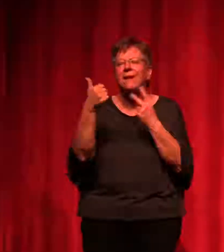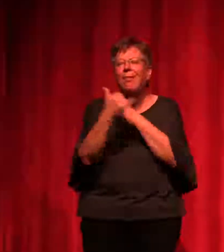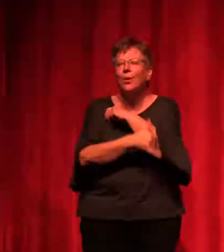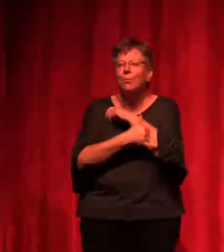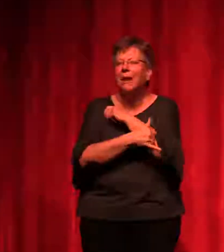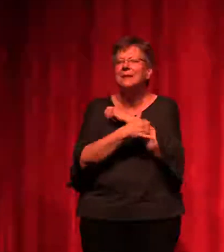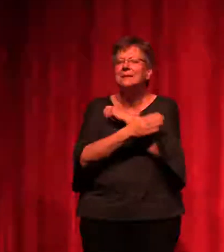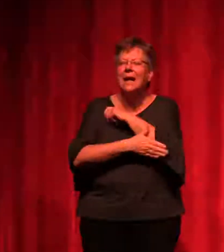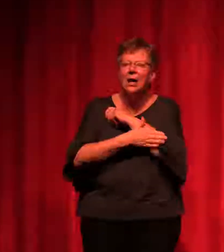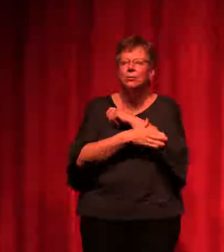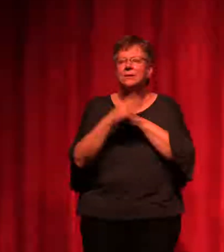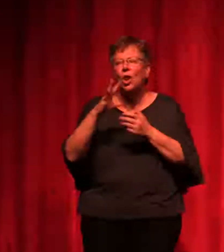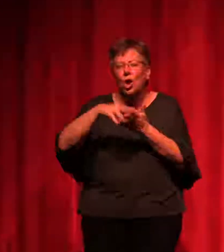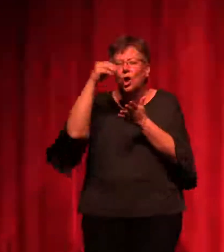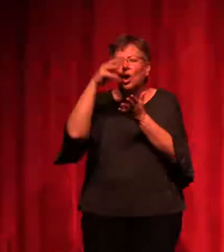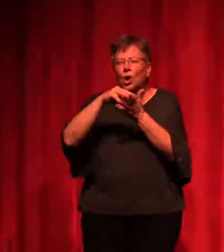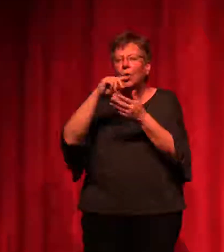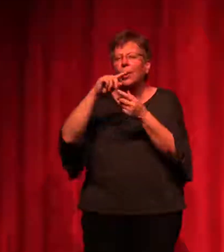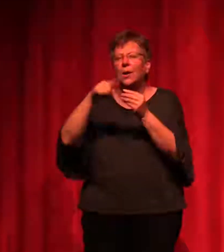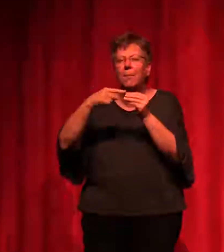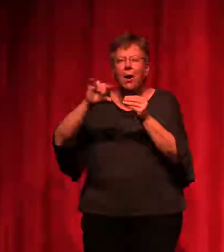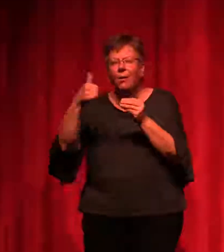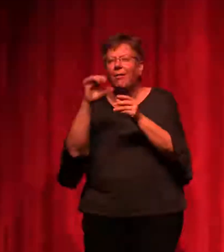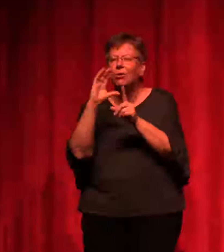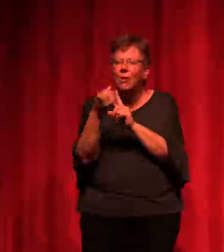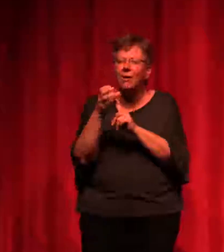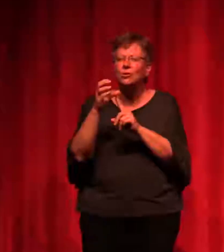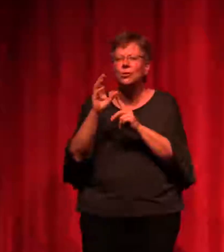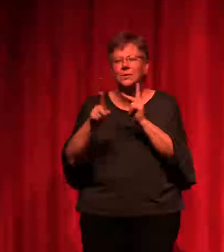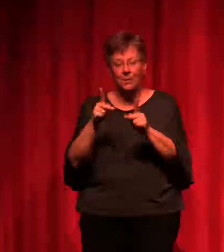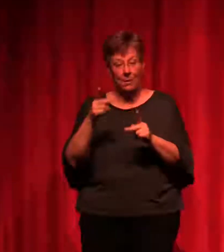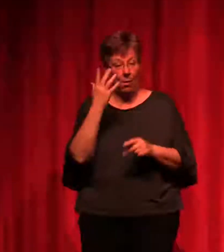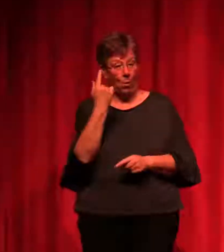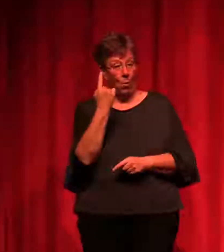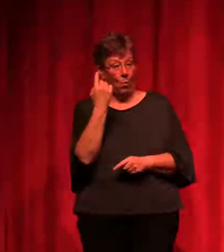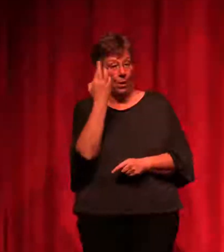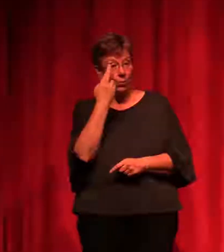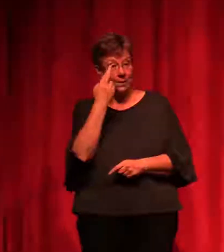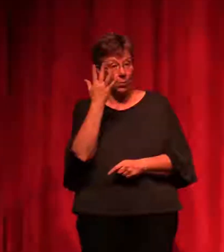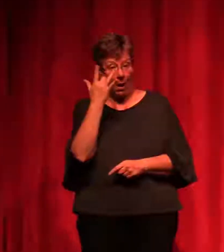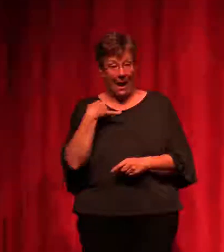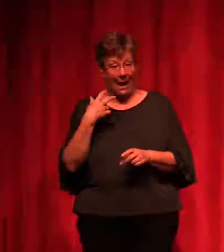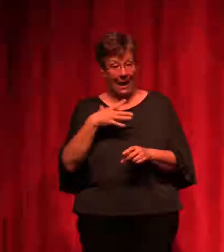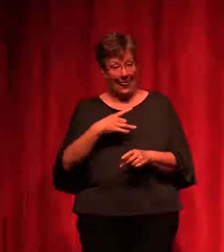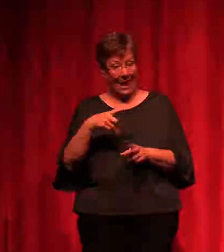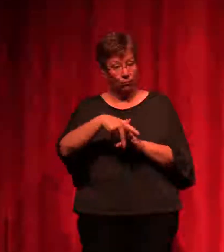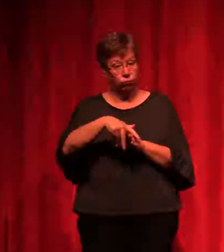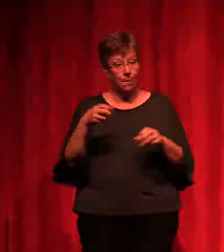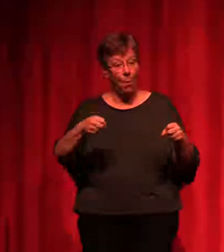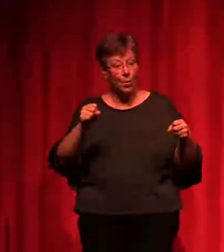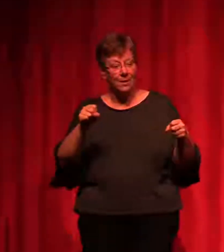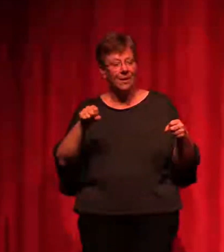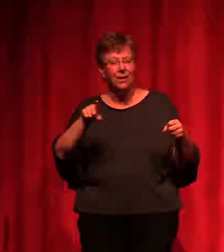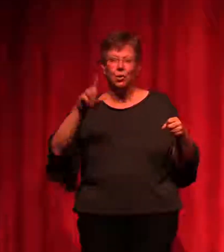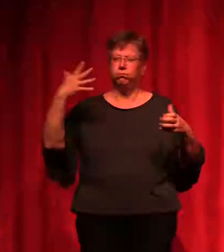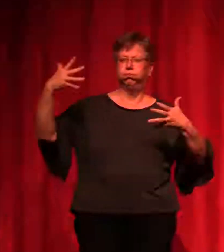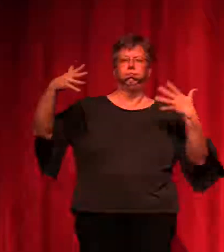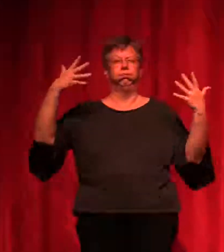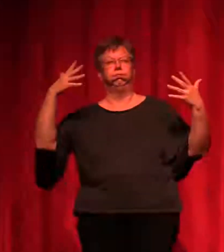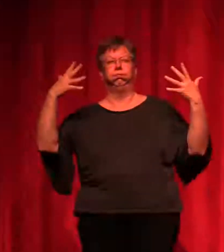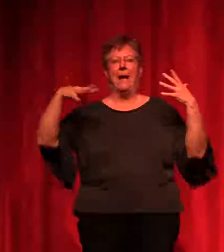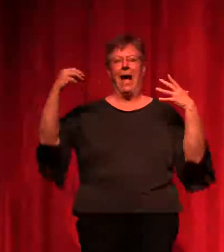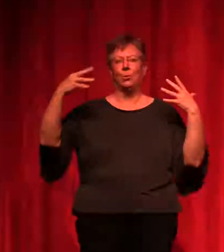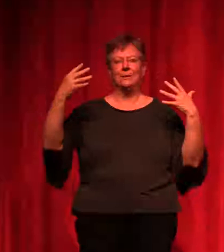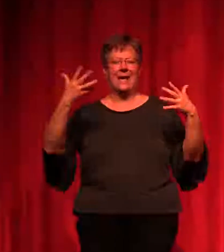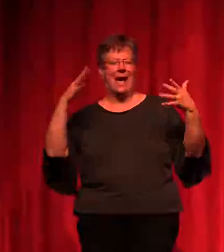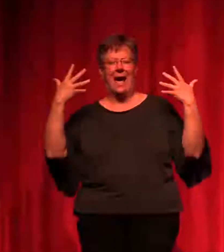learn about other cultures and other people. And one of the reasons why I like to go by motorcycle is because you're exposed to the